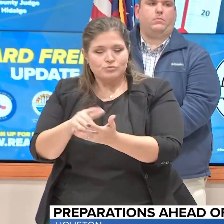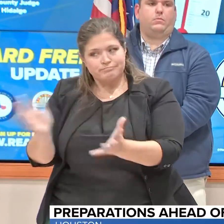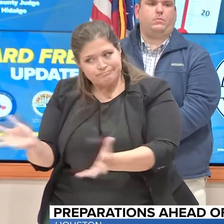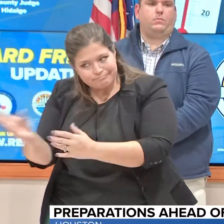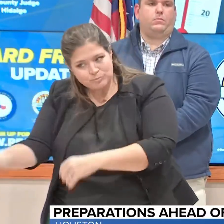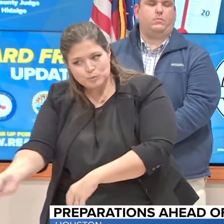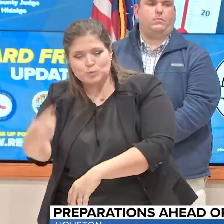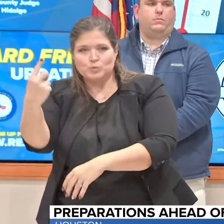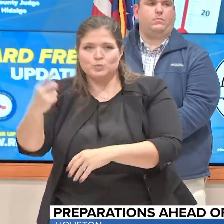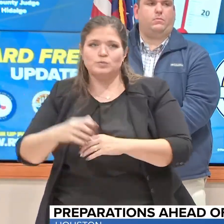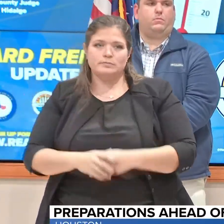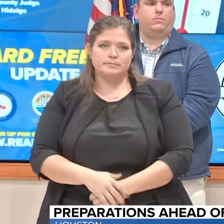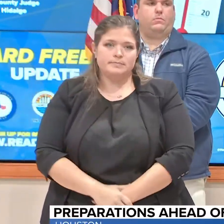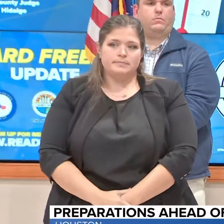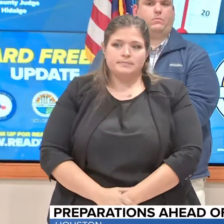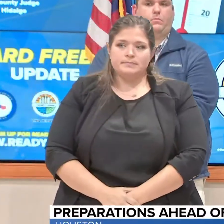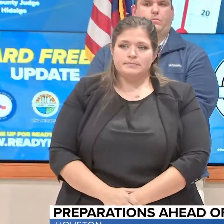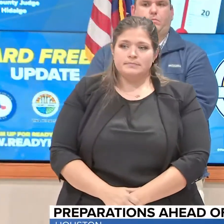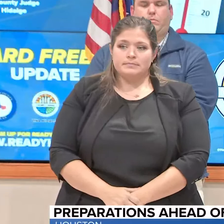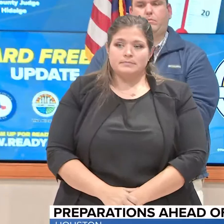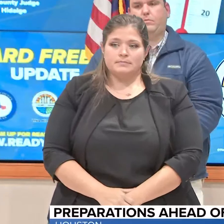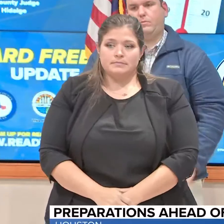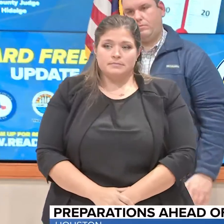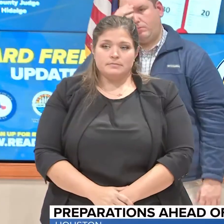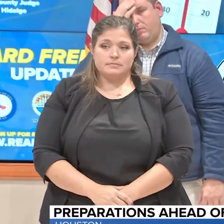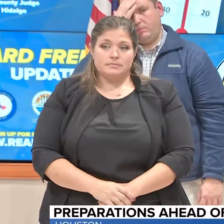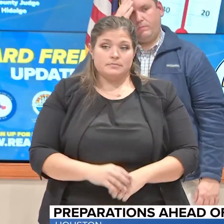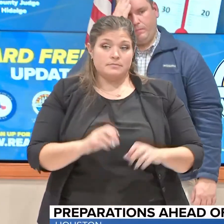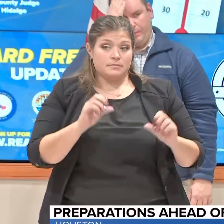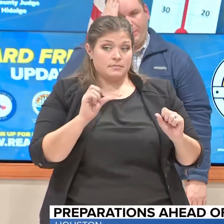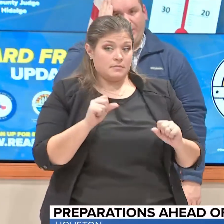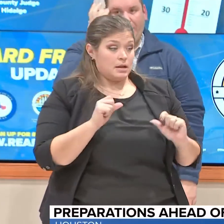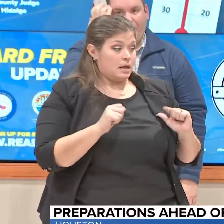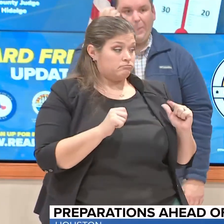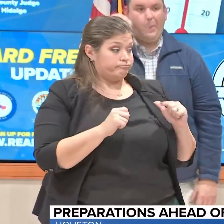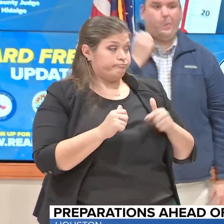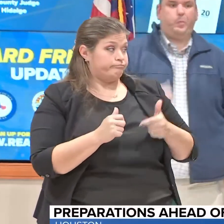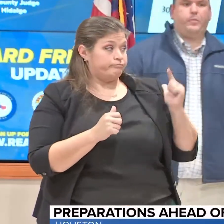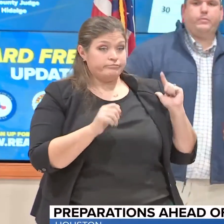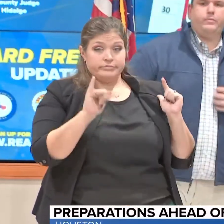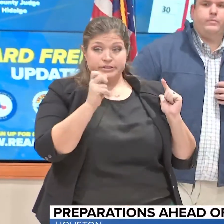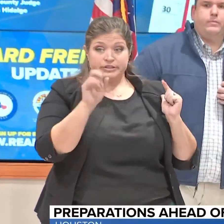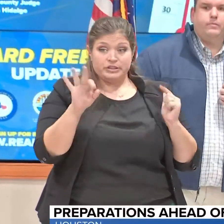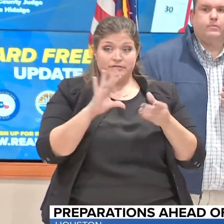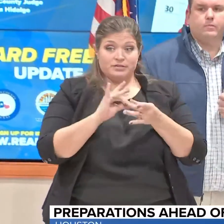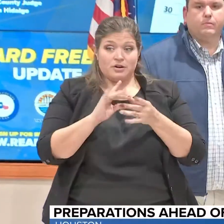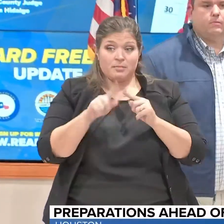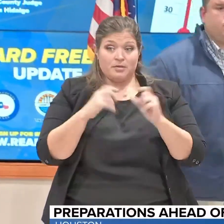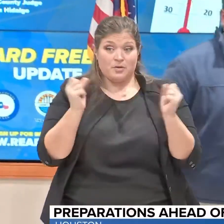centers. Okay. Can we just have Jeff touch on the cold? I mean,